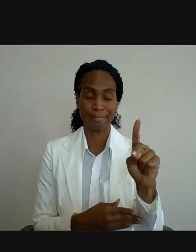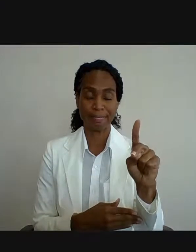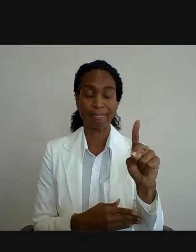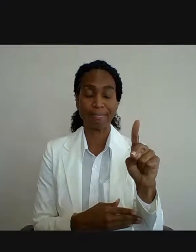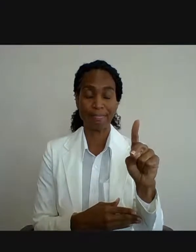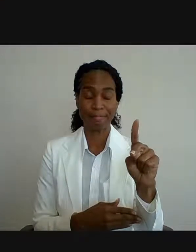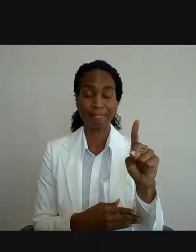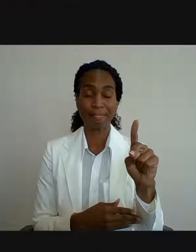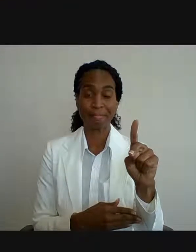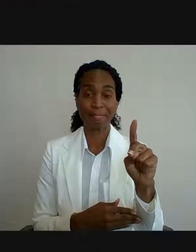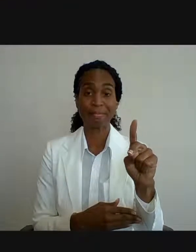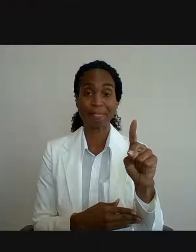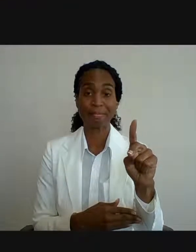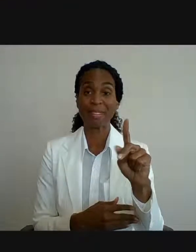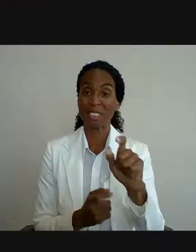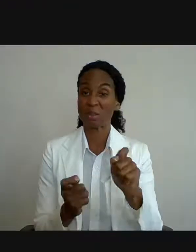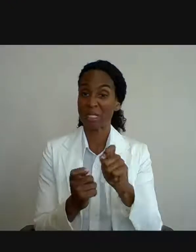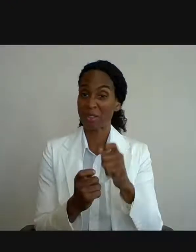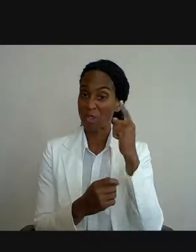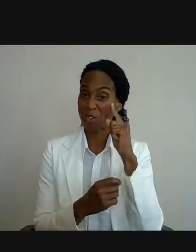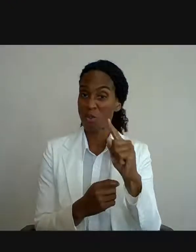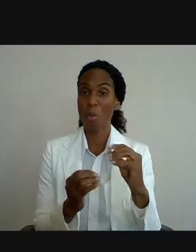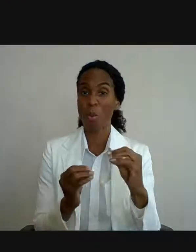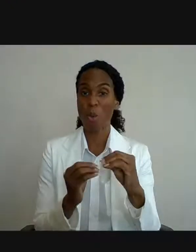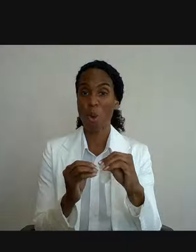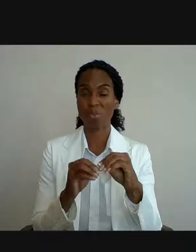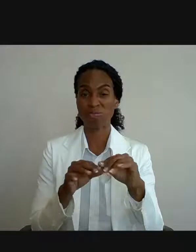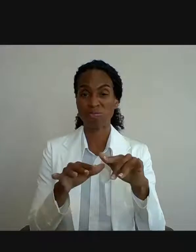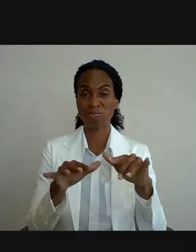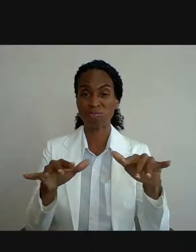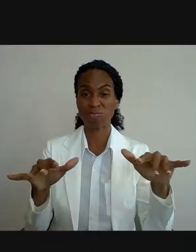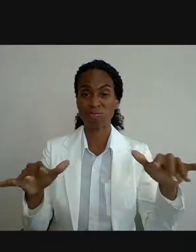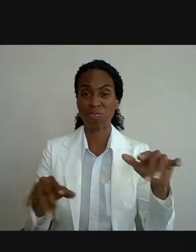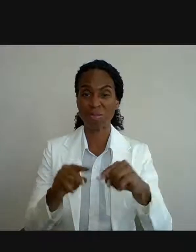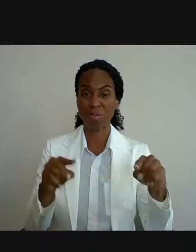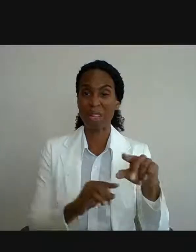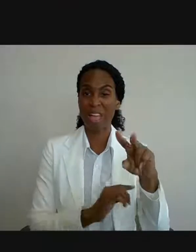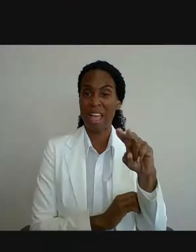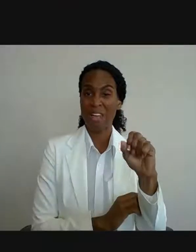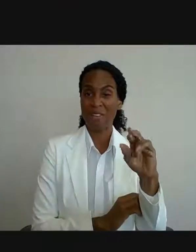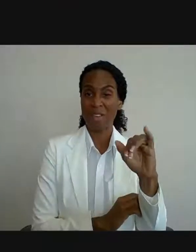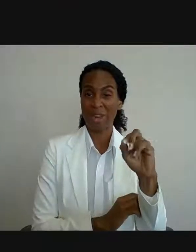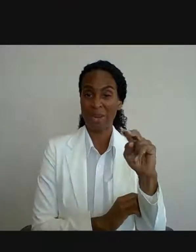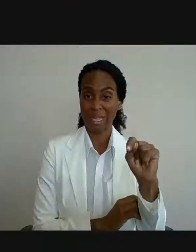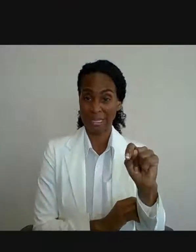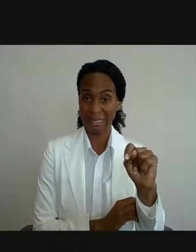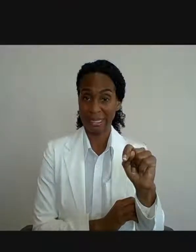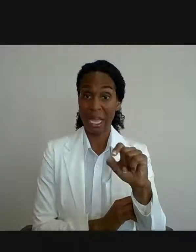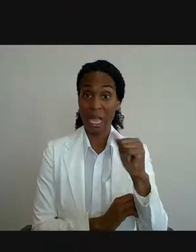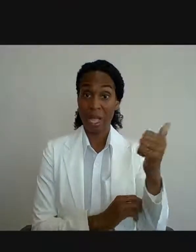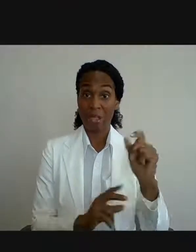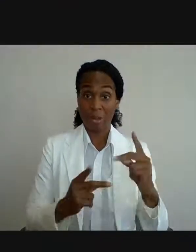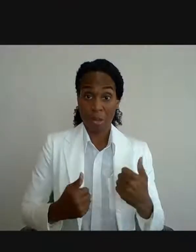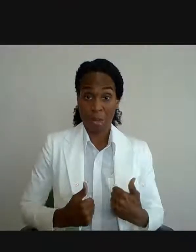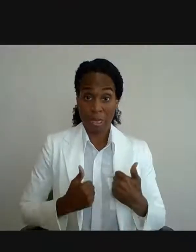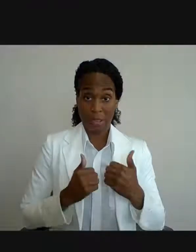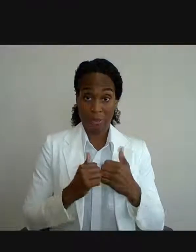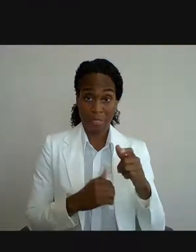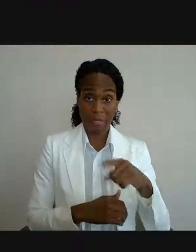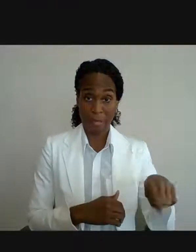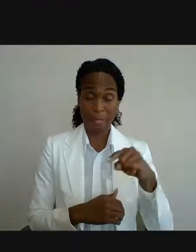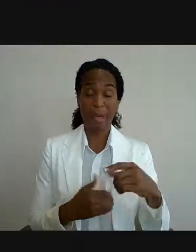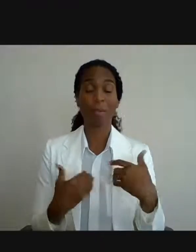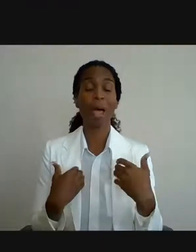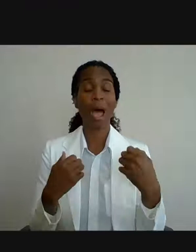especially for the more contagious variants. If you live with others who have a compromised